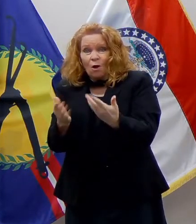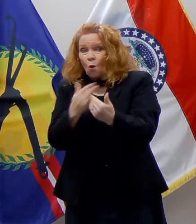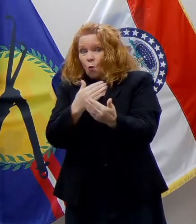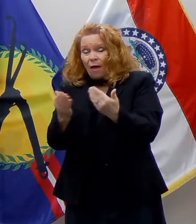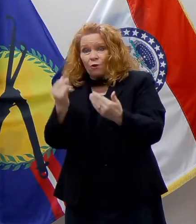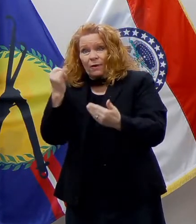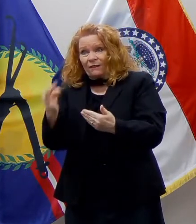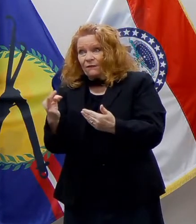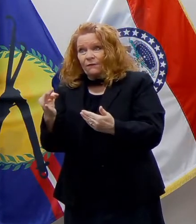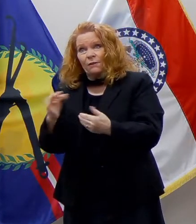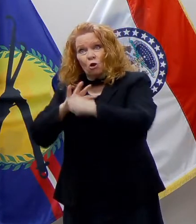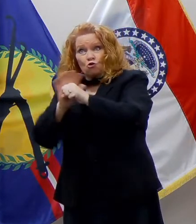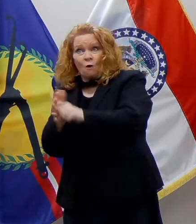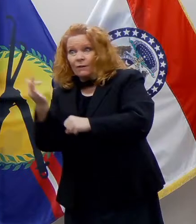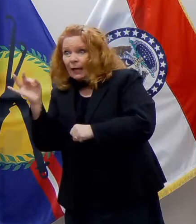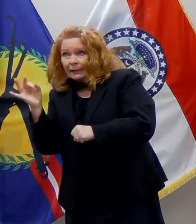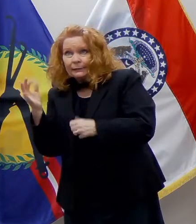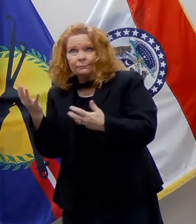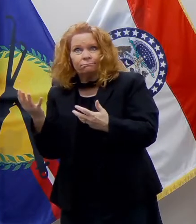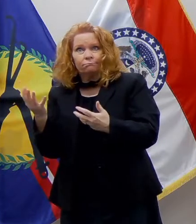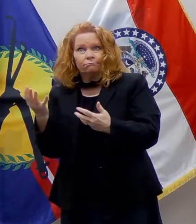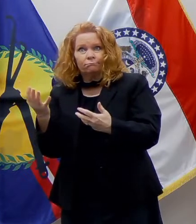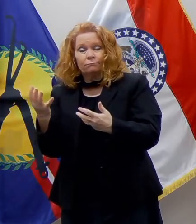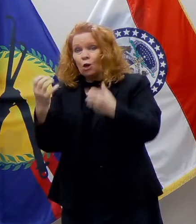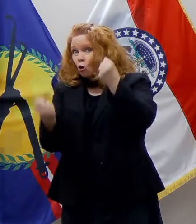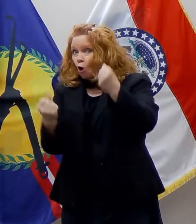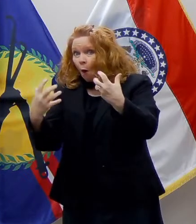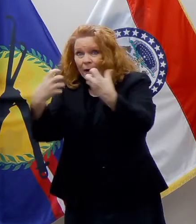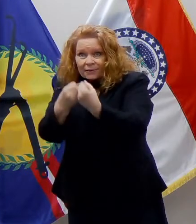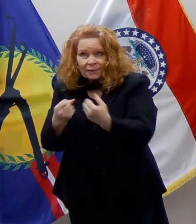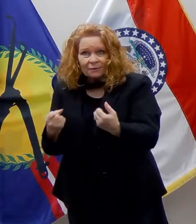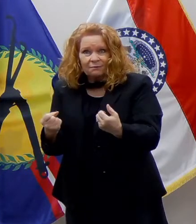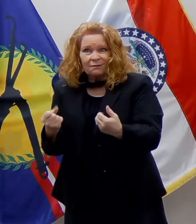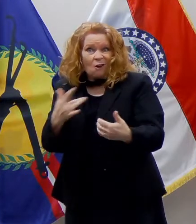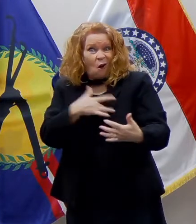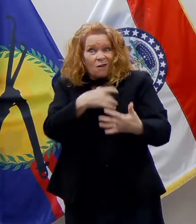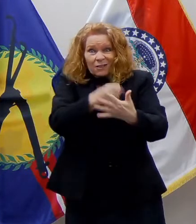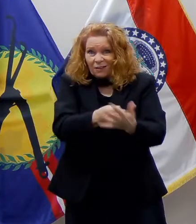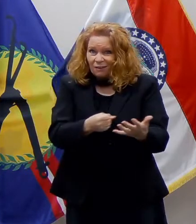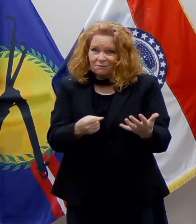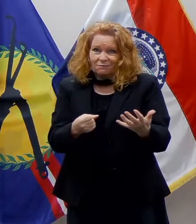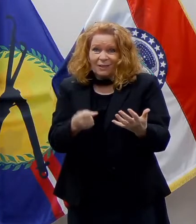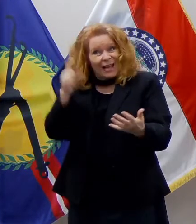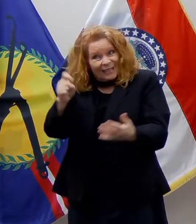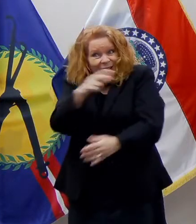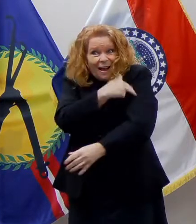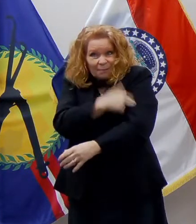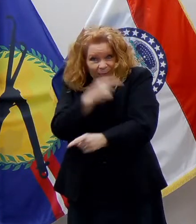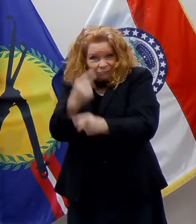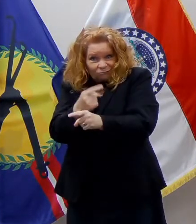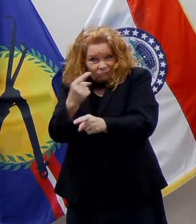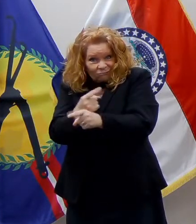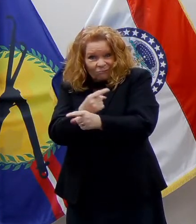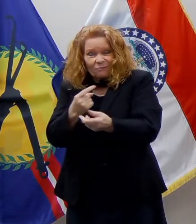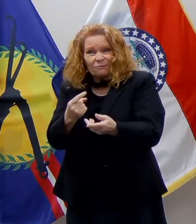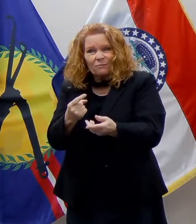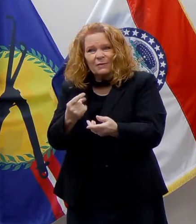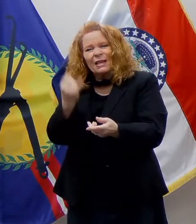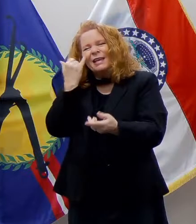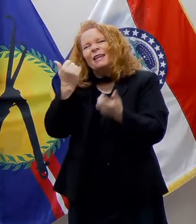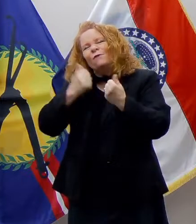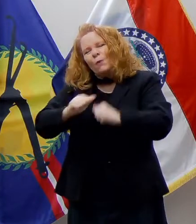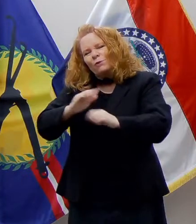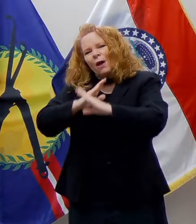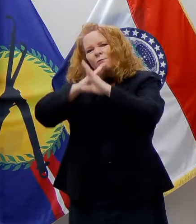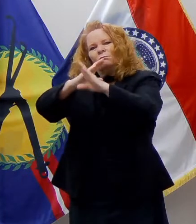COVID-19, a car accident, or a heart attack. Taking precautions to prevent or slow transmission can preserve